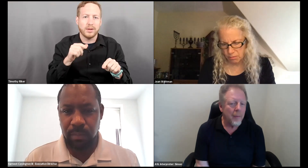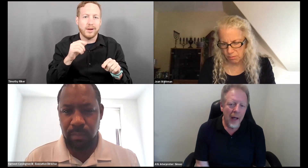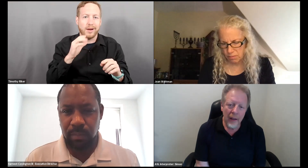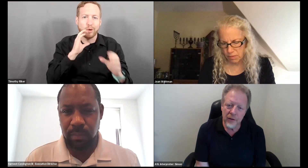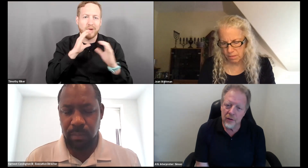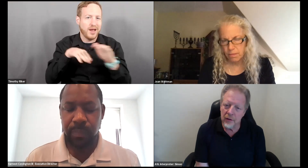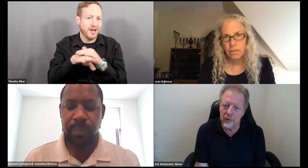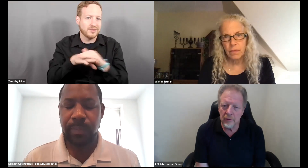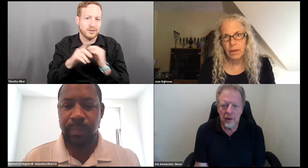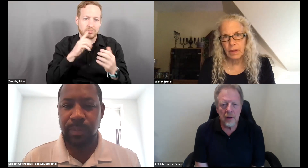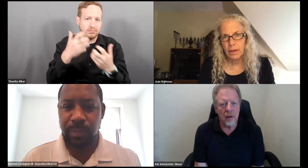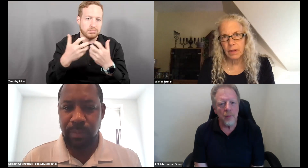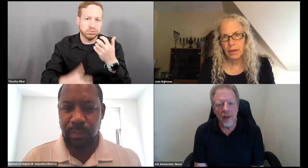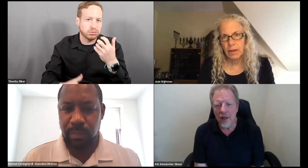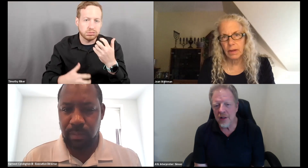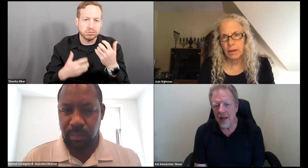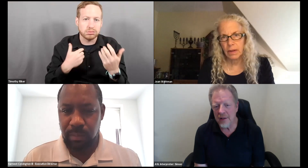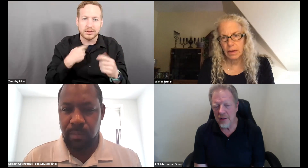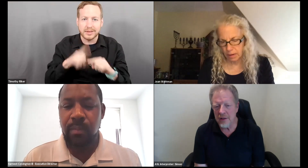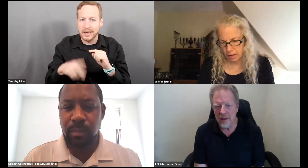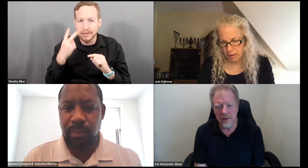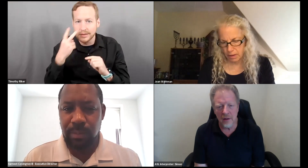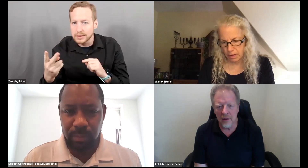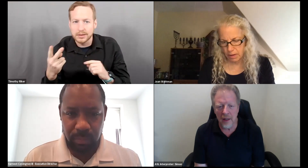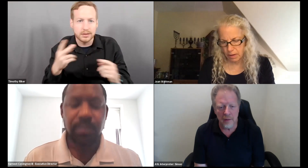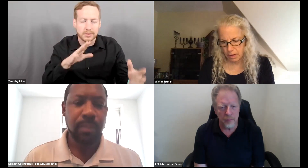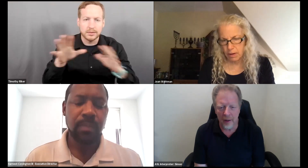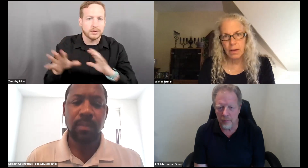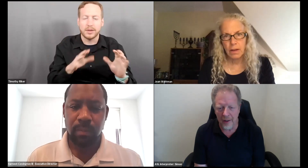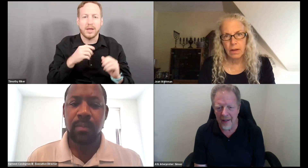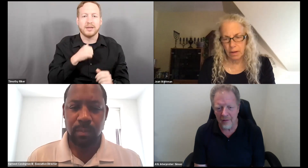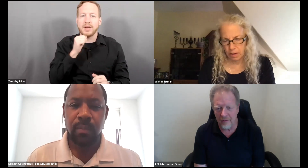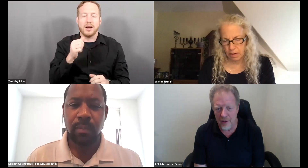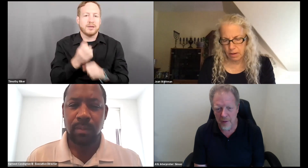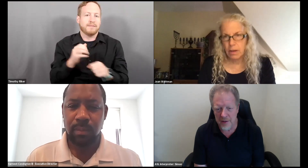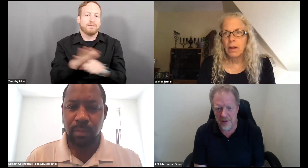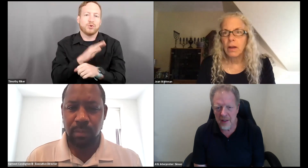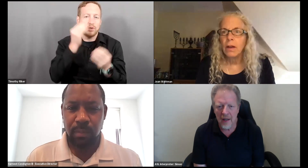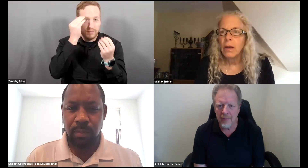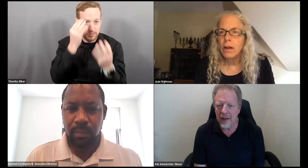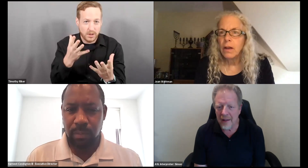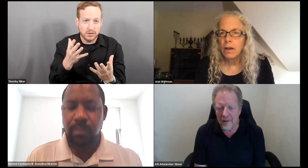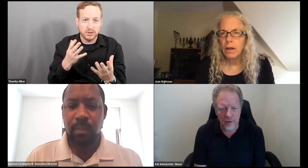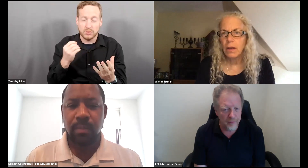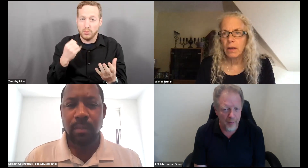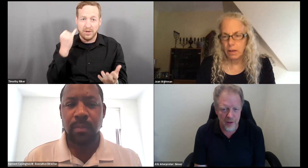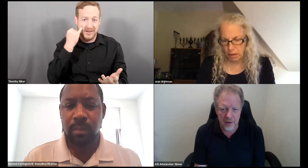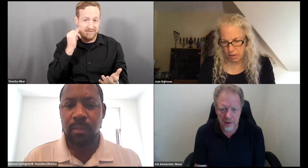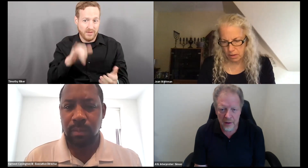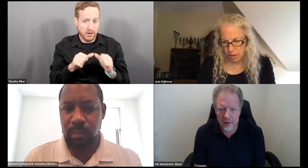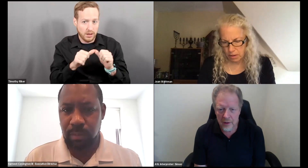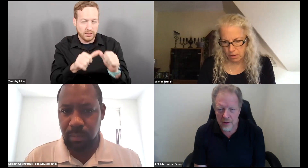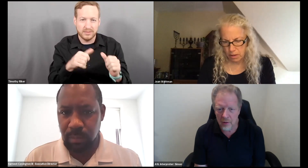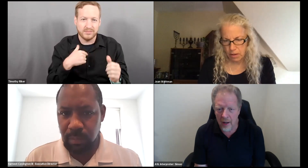I gotta be honest, you know, the communication access is you know, kind of breaking down for this process. I'm not getting the full